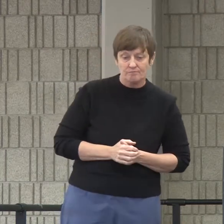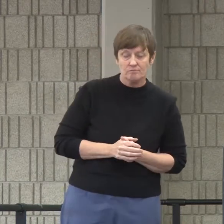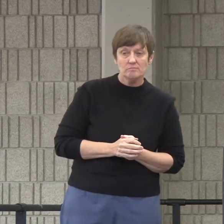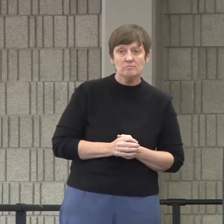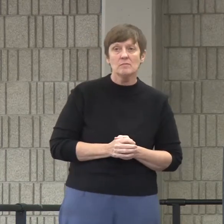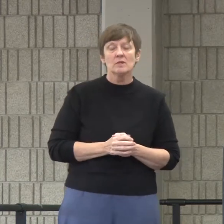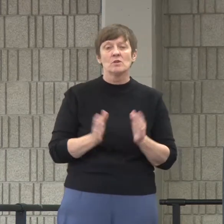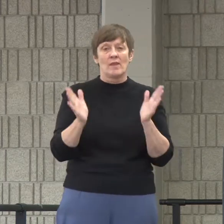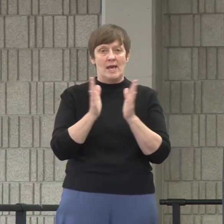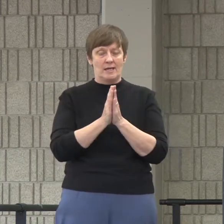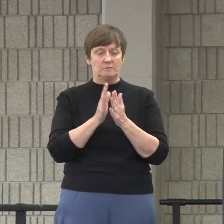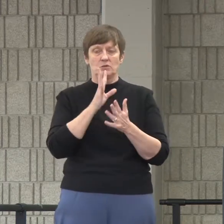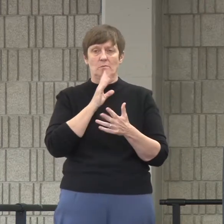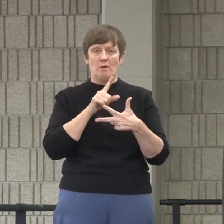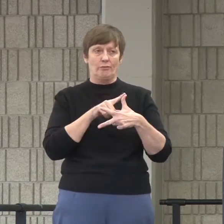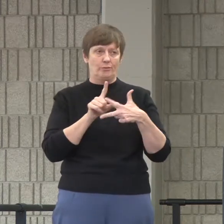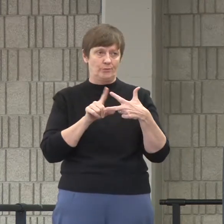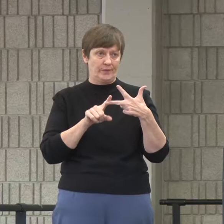speak about 3 themes.